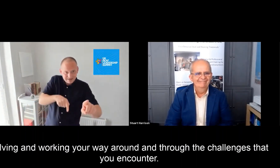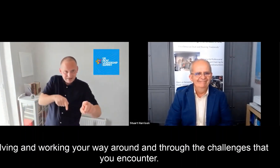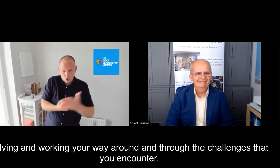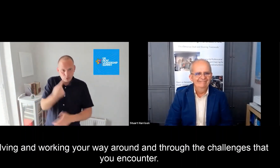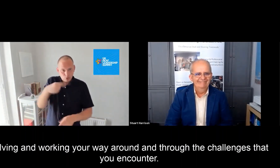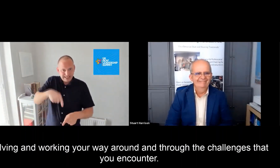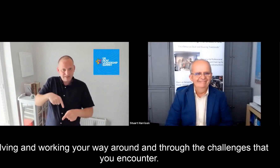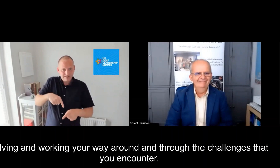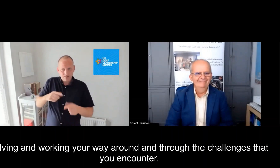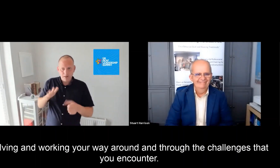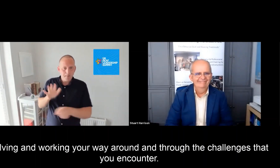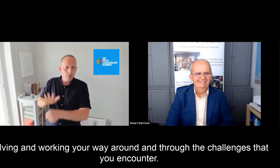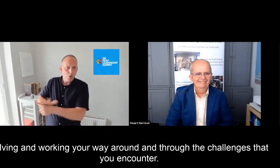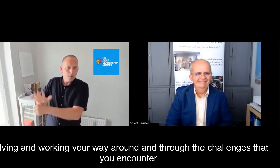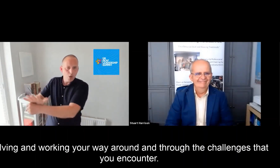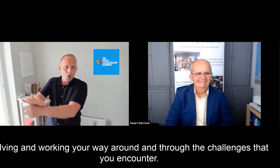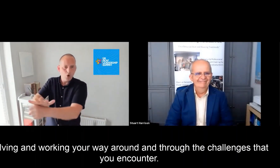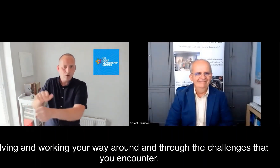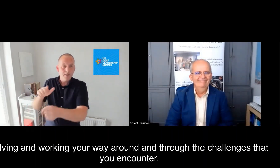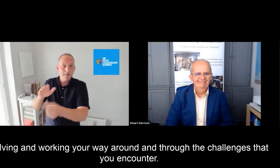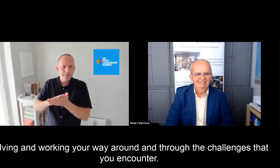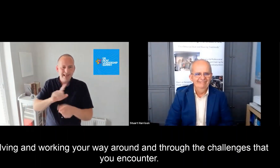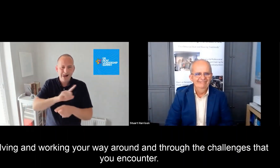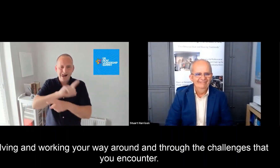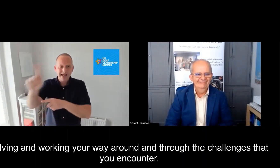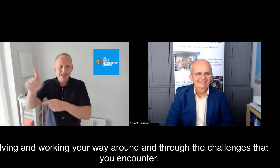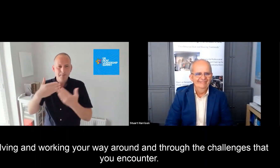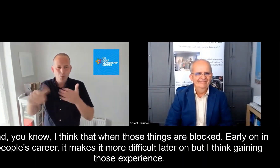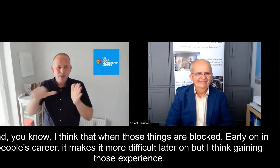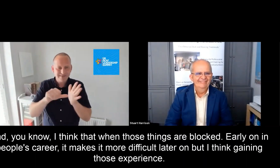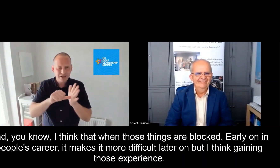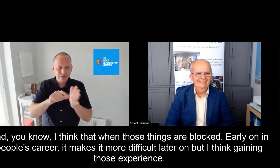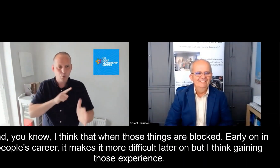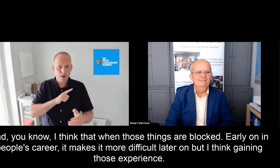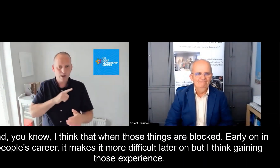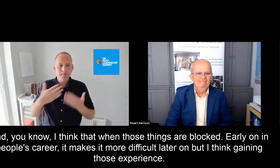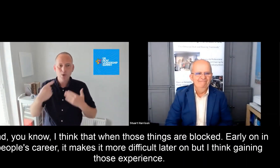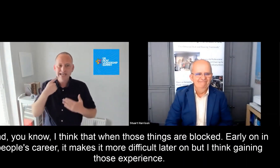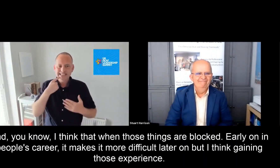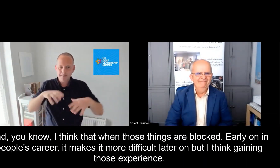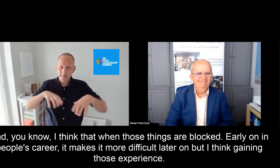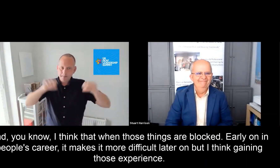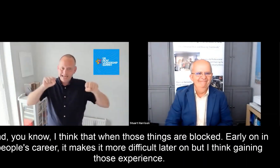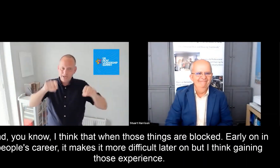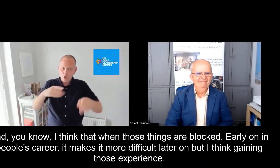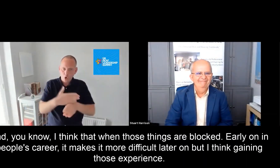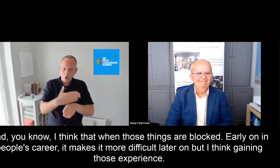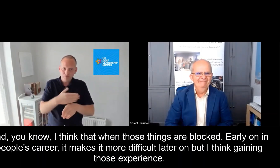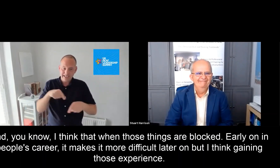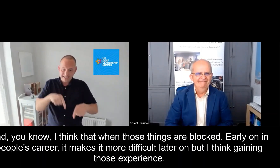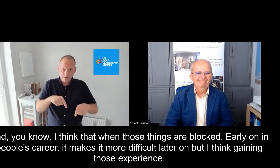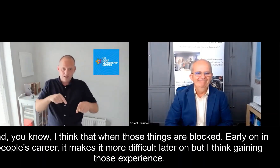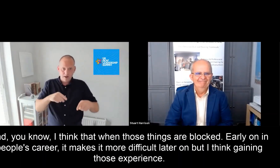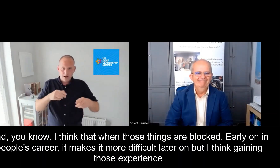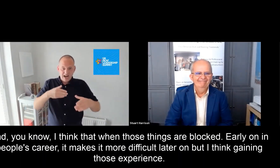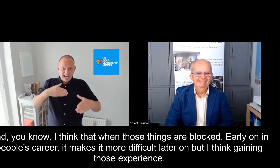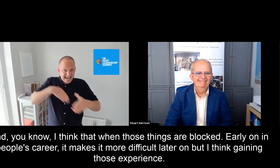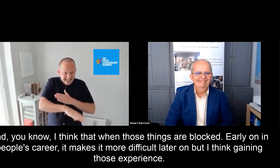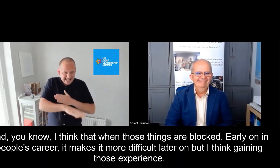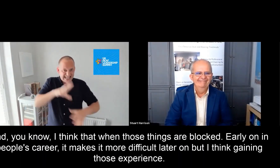way around and through the challenges that you encounter. And, you know, I think that when those things are blocked early on in people's career,